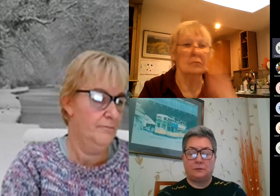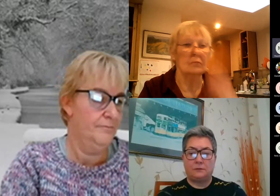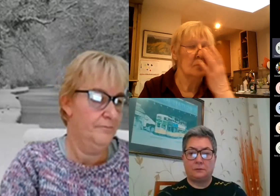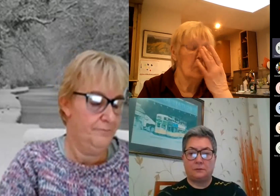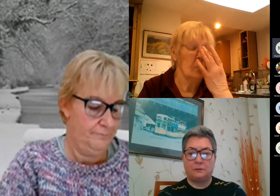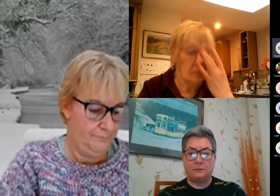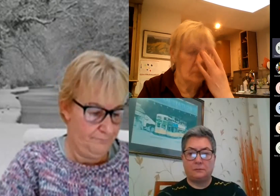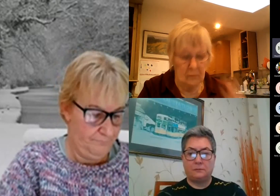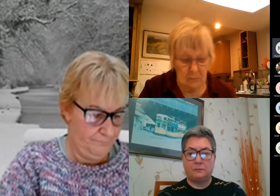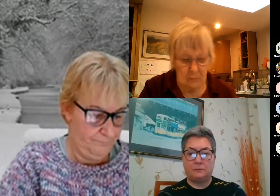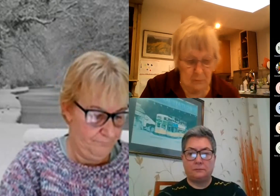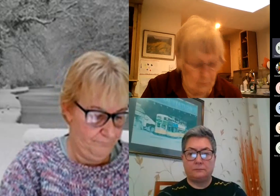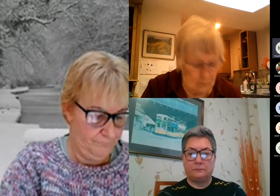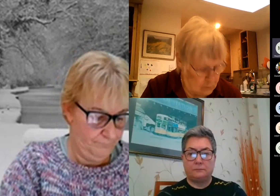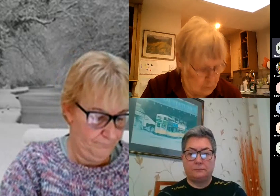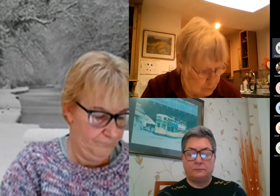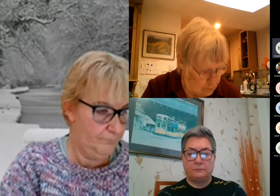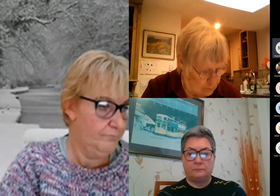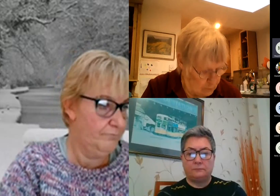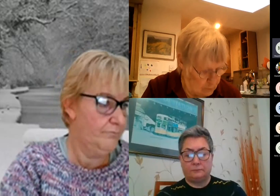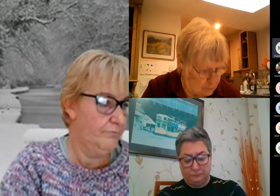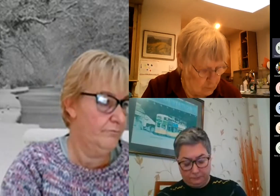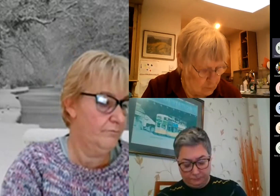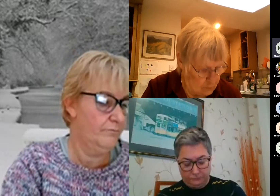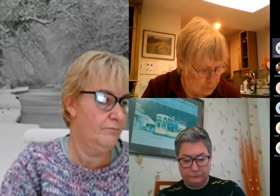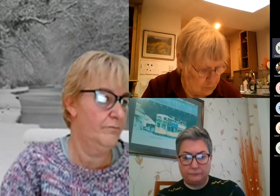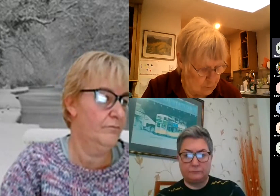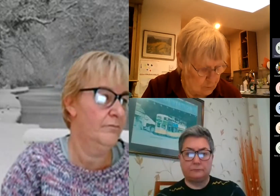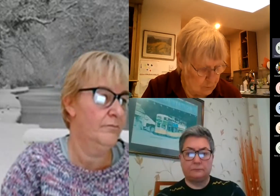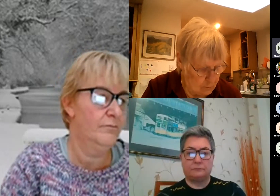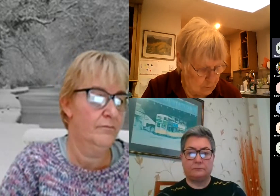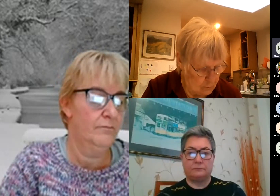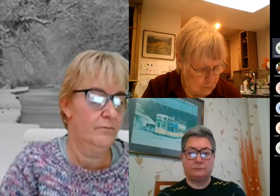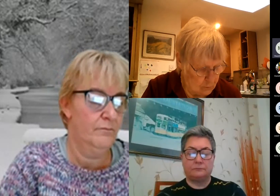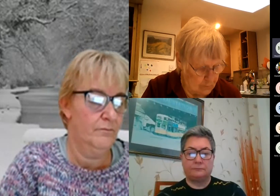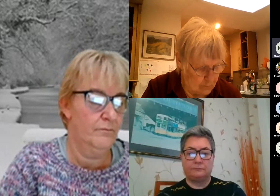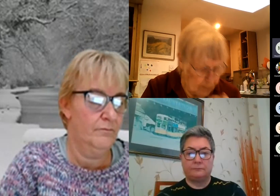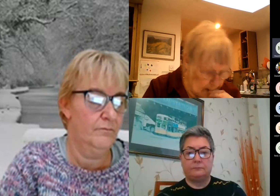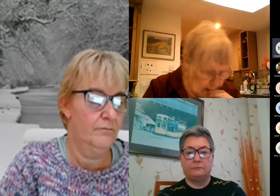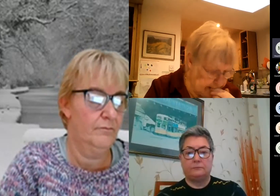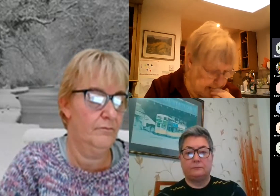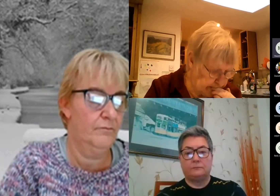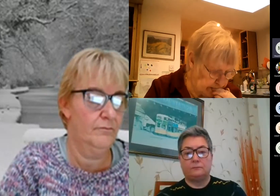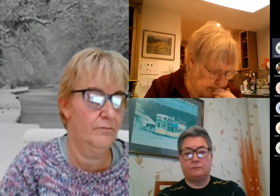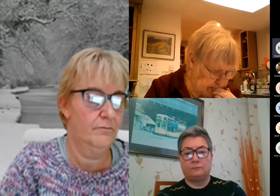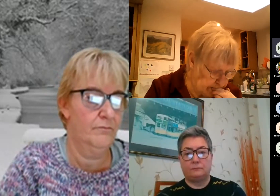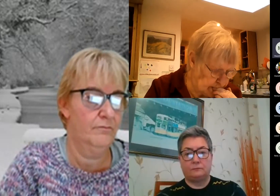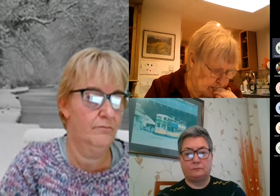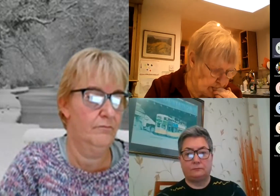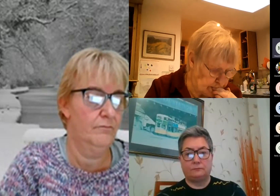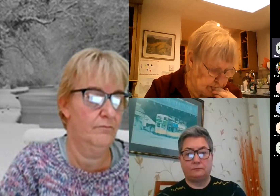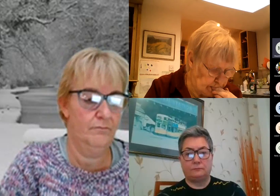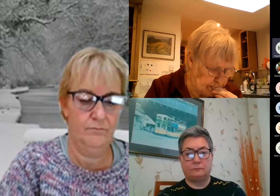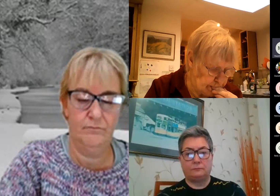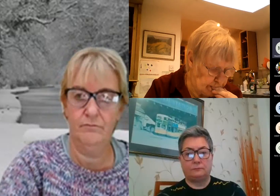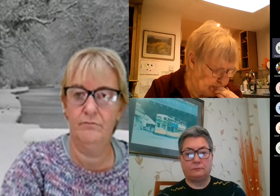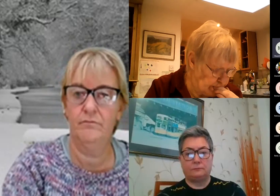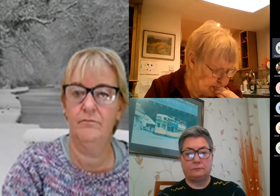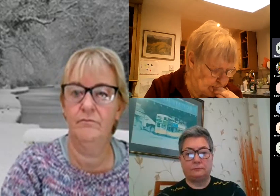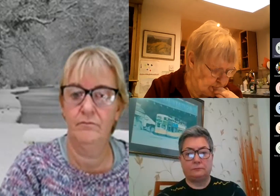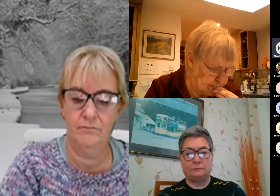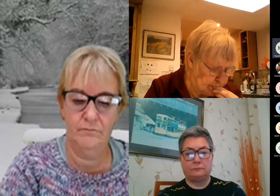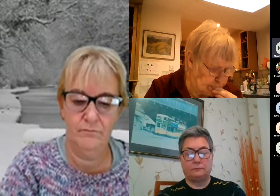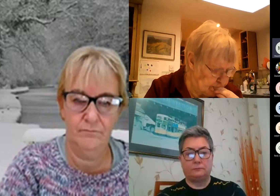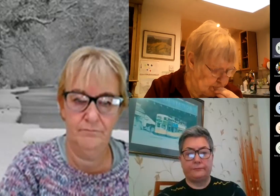week. So just by being in the office for part of the time, you have accommodated that. I don't see any reason